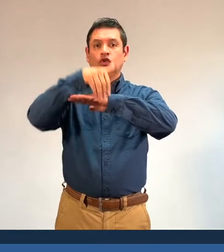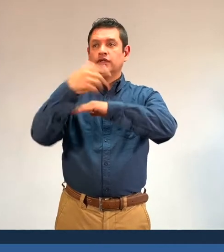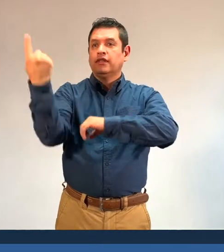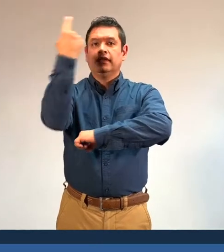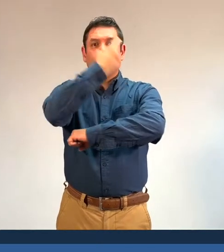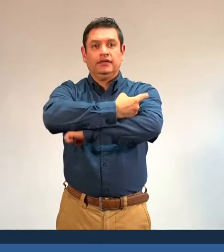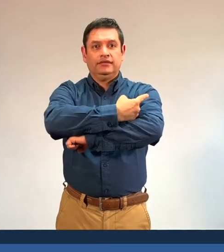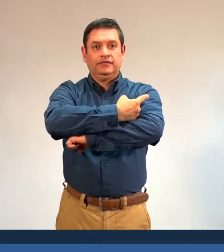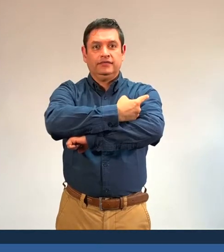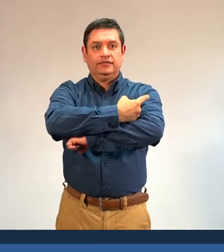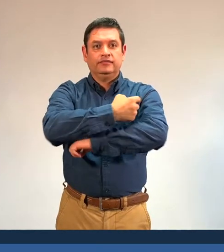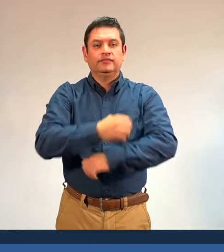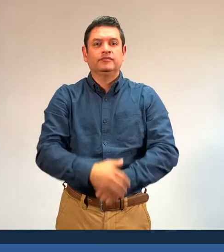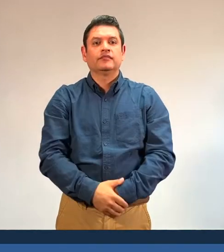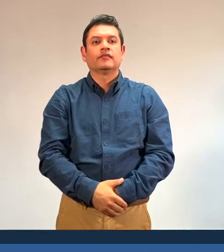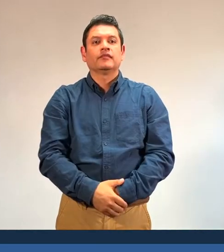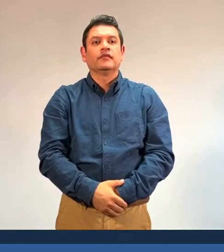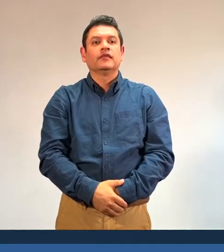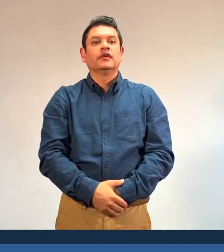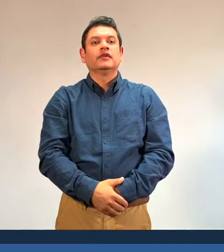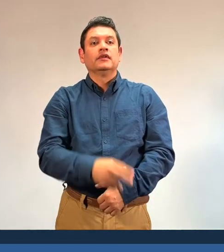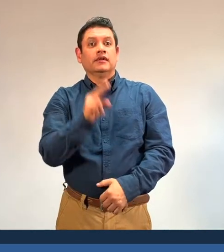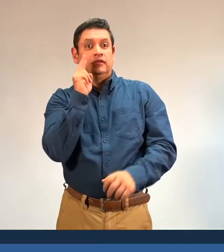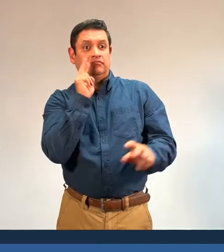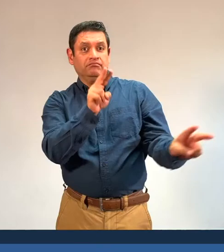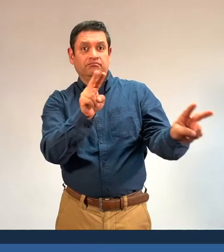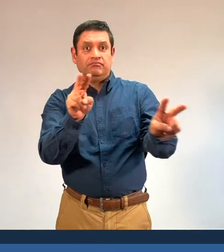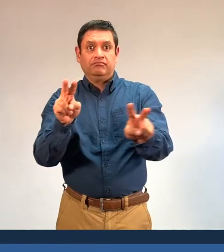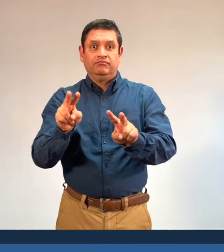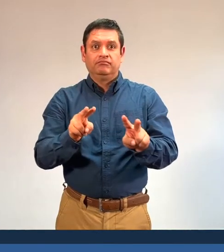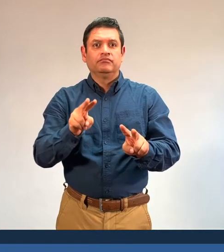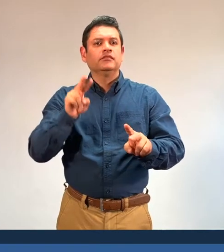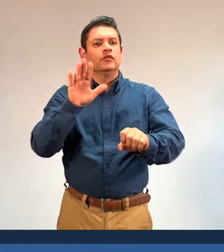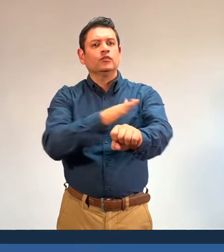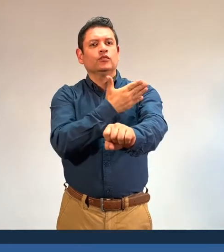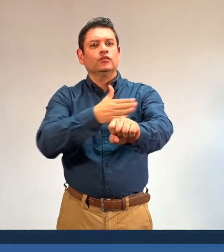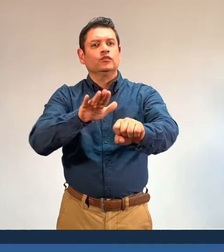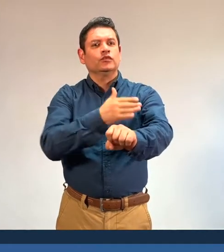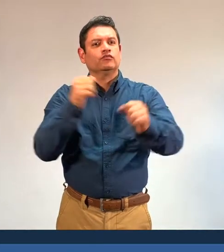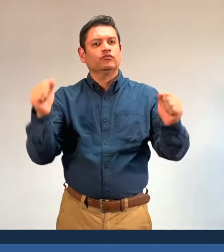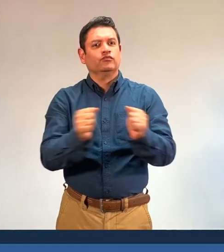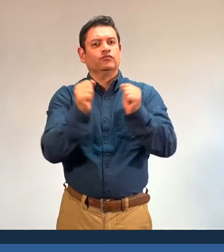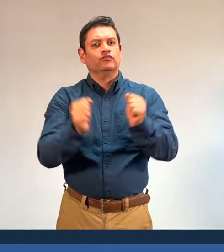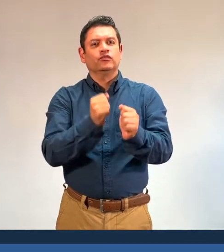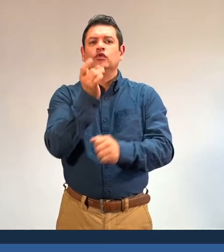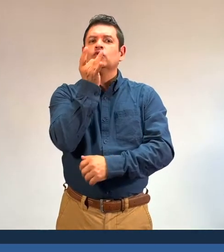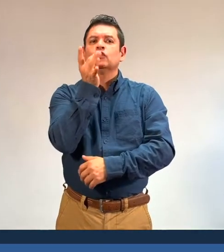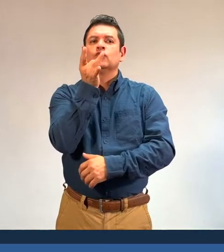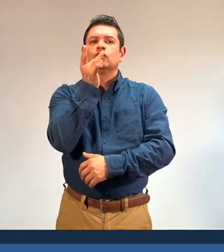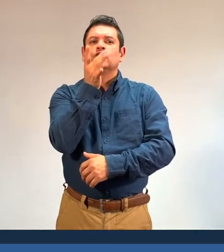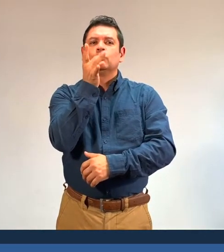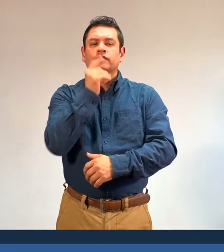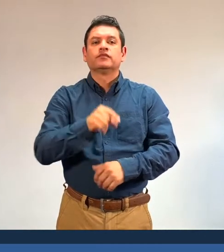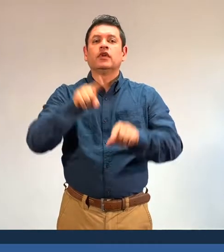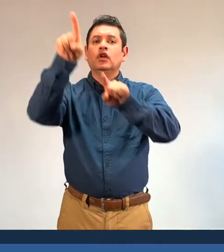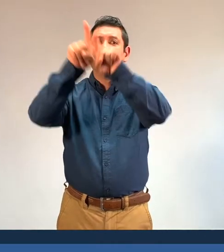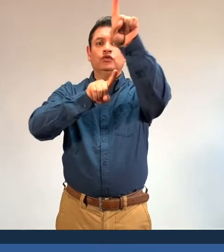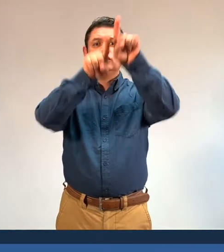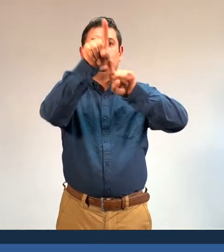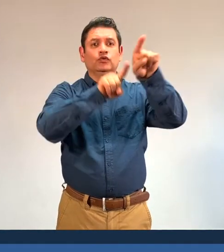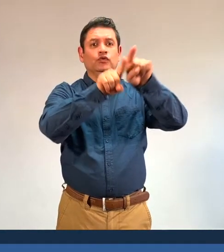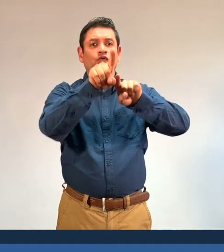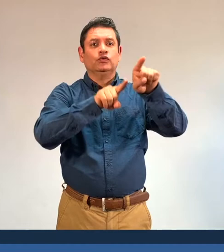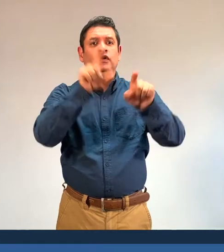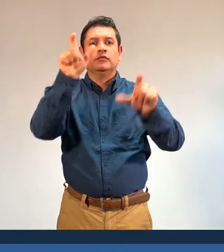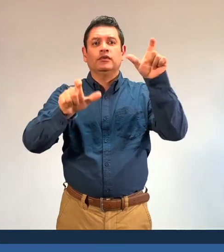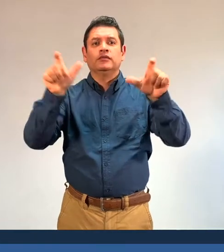and lasts until early morning, called Alborada, the Dawn. You can see a band of music, star-shaped lanterns, and some